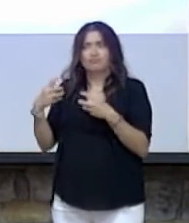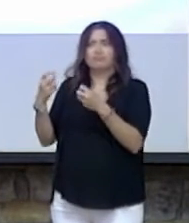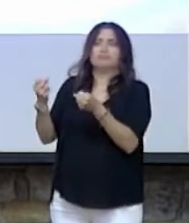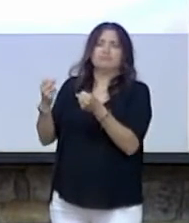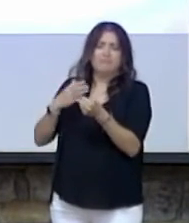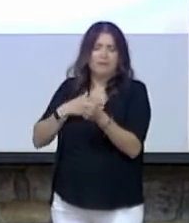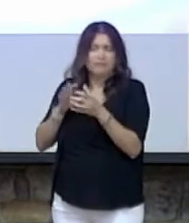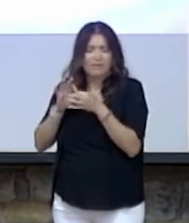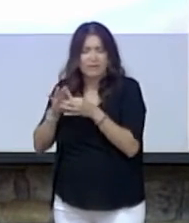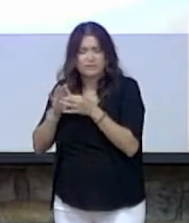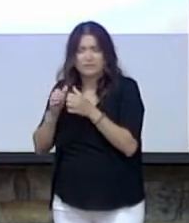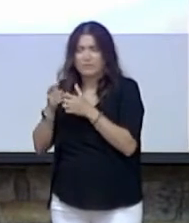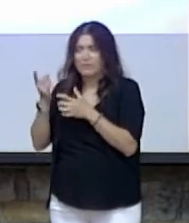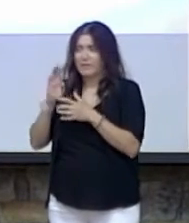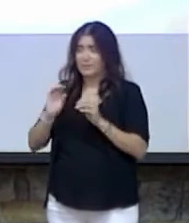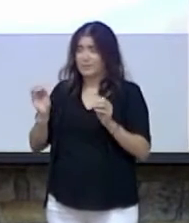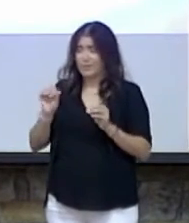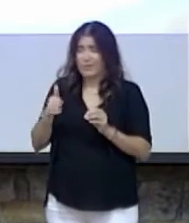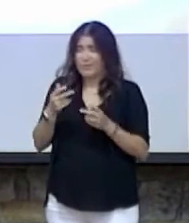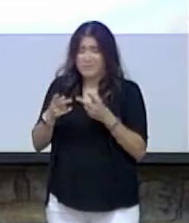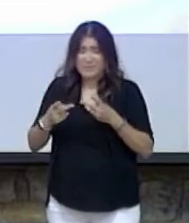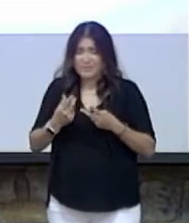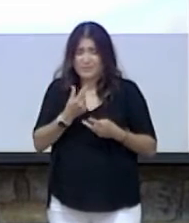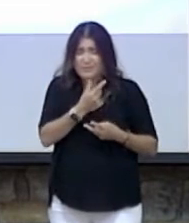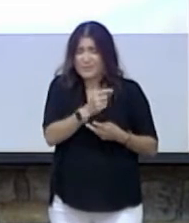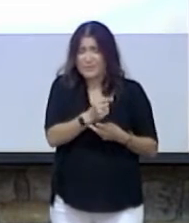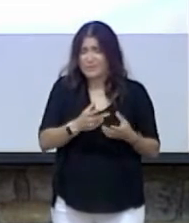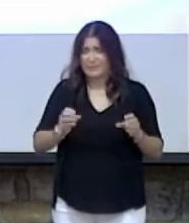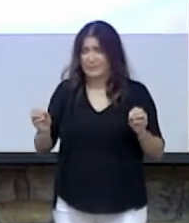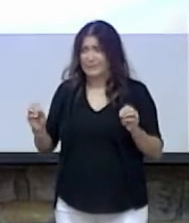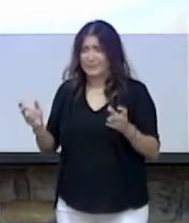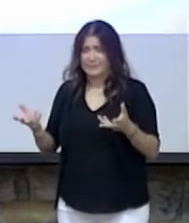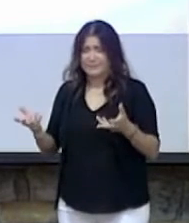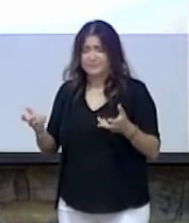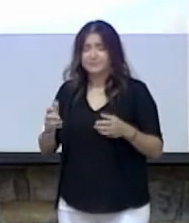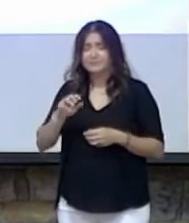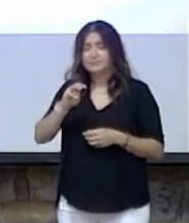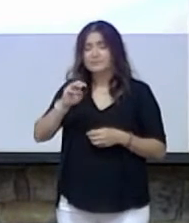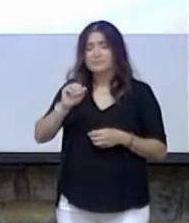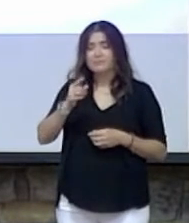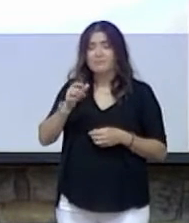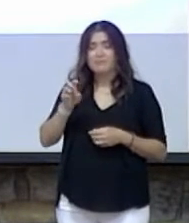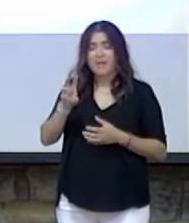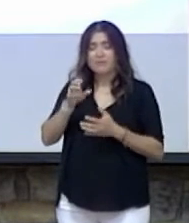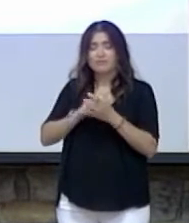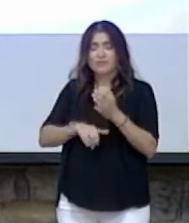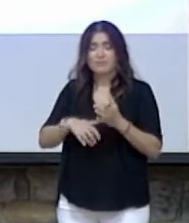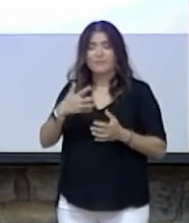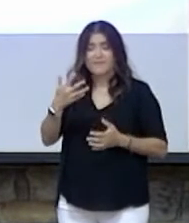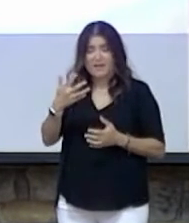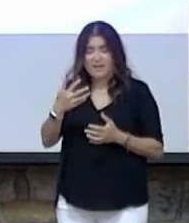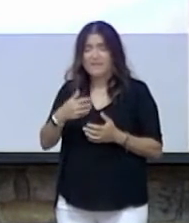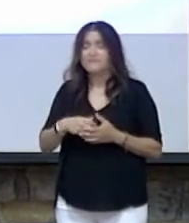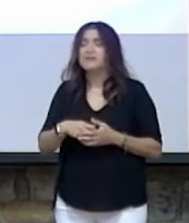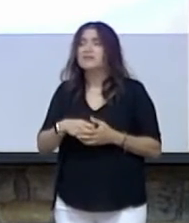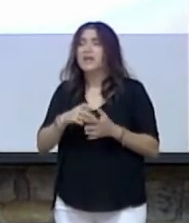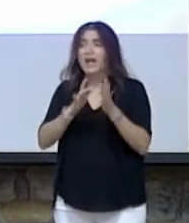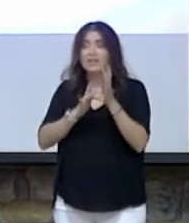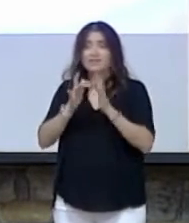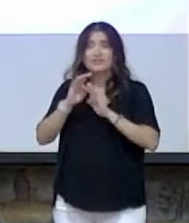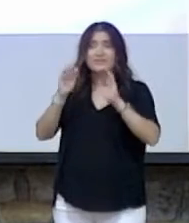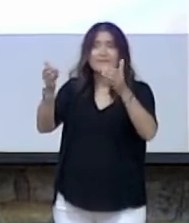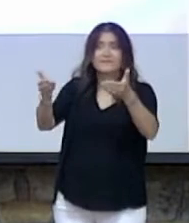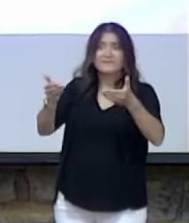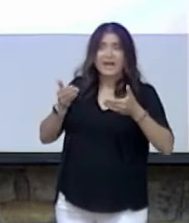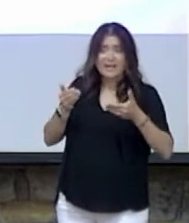there's no place else I can go. And even in Matthew chapter 5, as Jesus is inviting